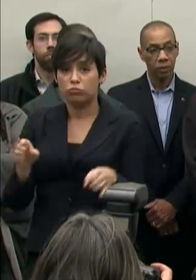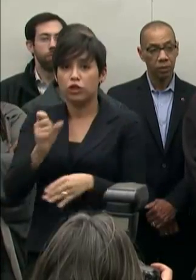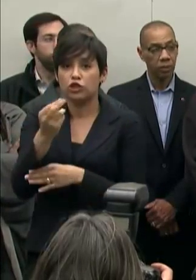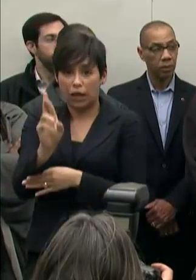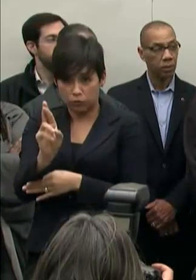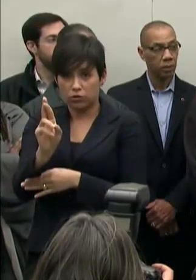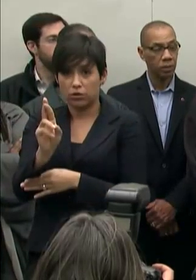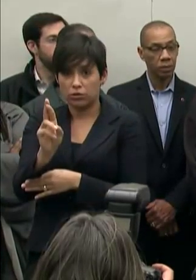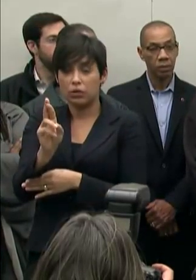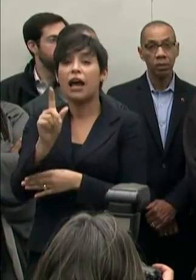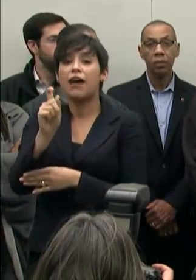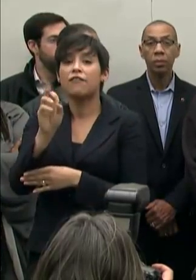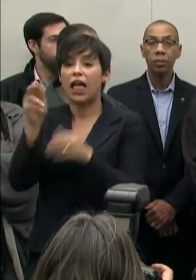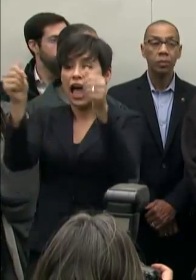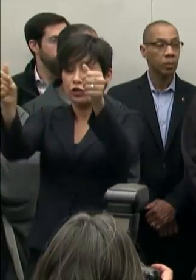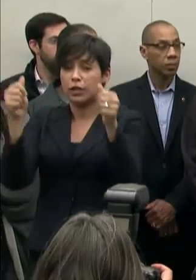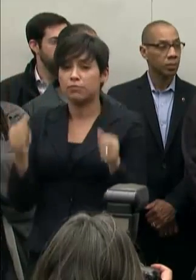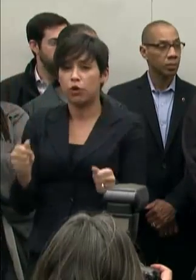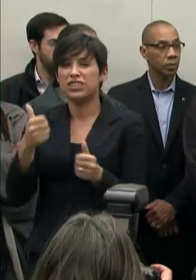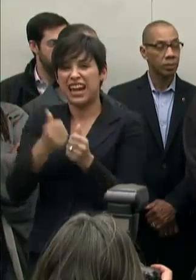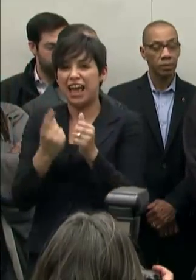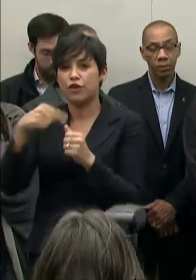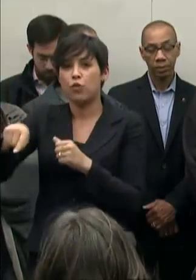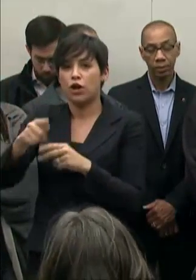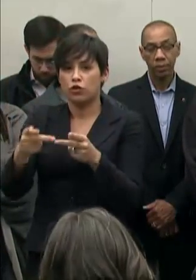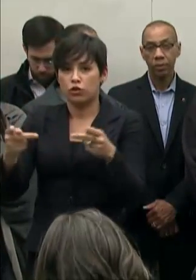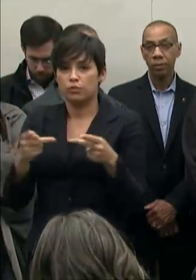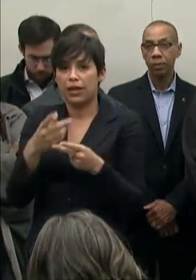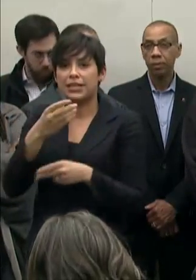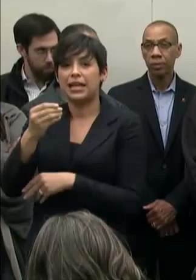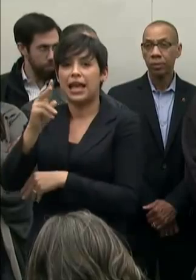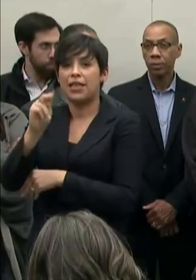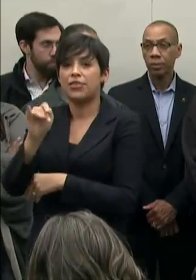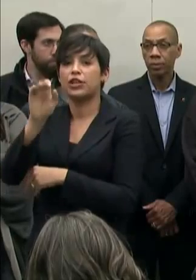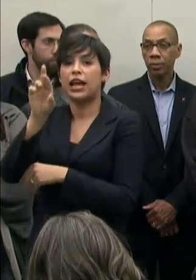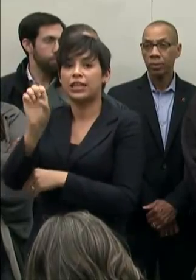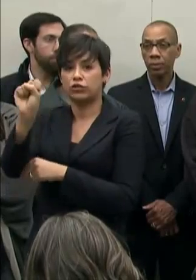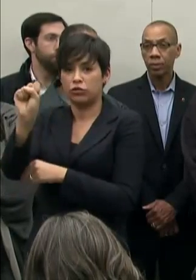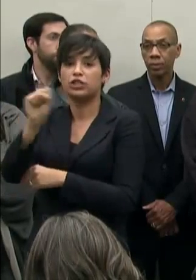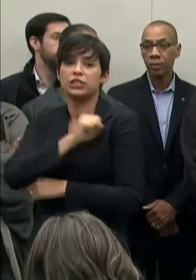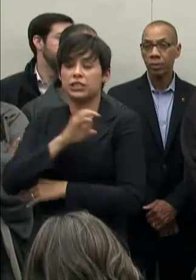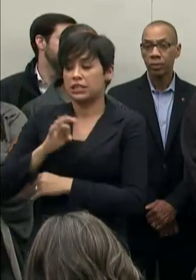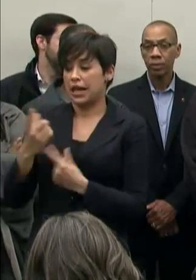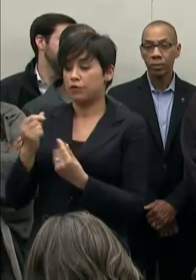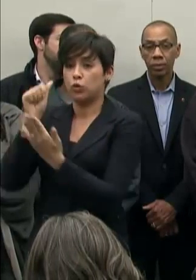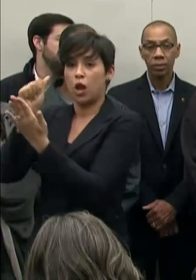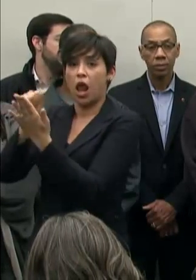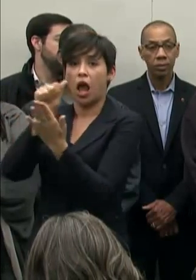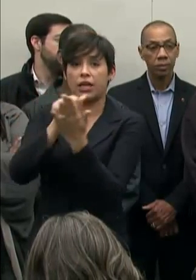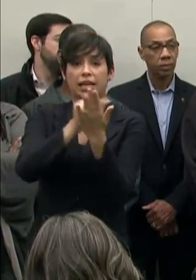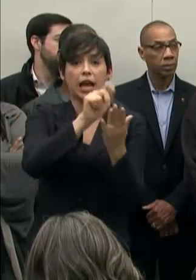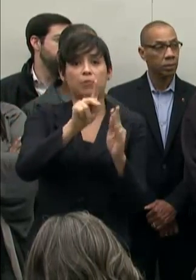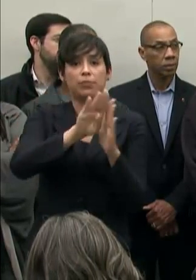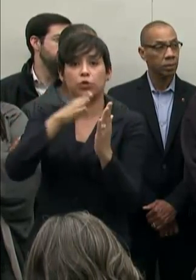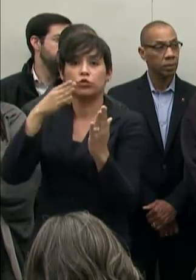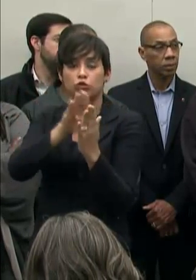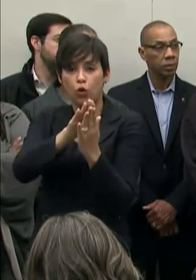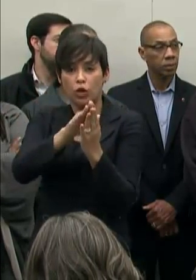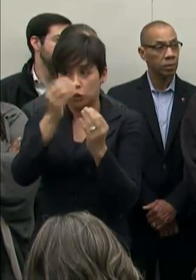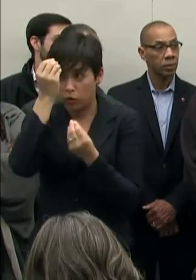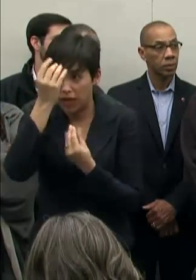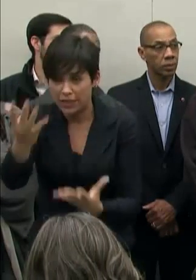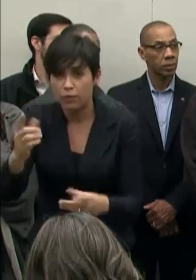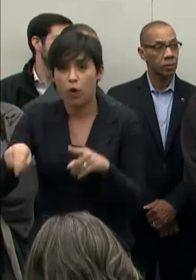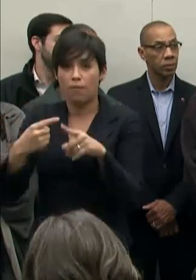been posted in every one of these developments, and NYCHA staff is knocking on doors to alert residents about the mandatory